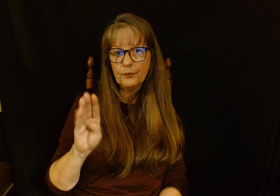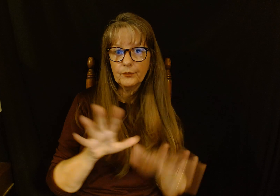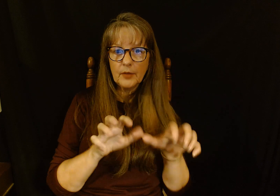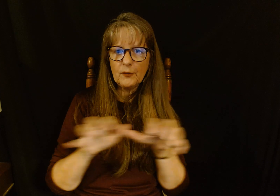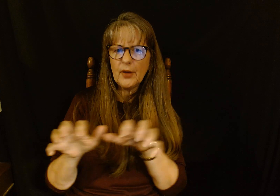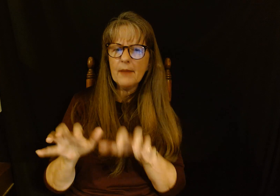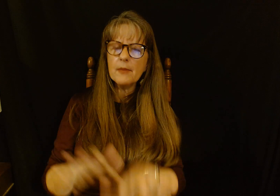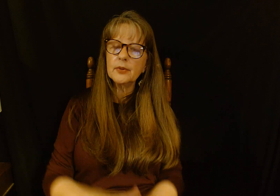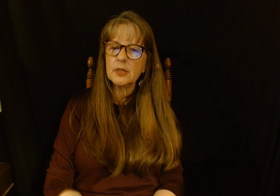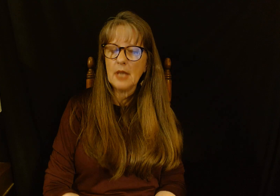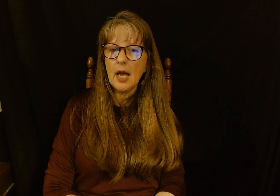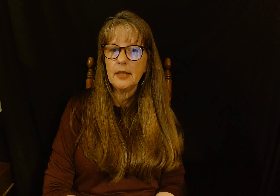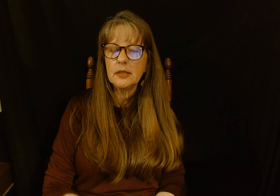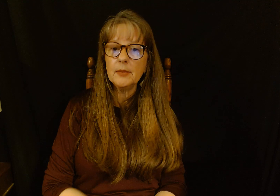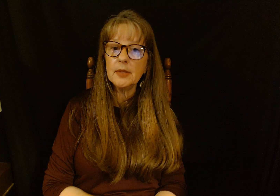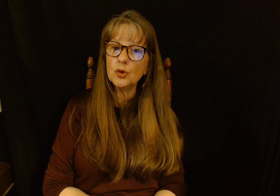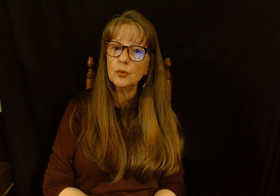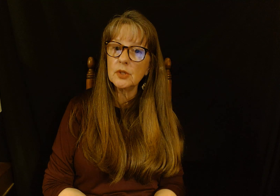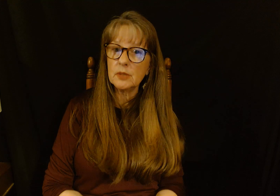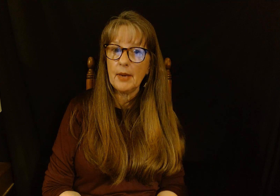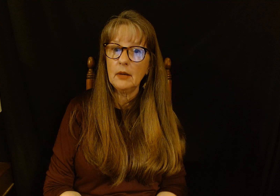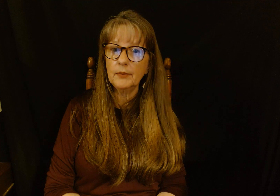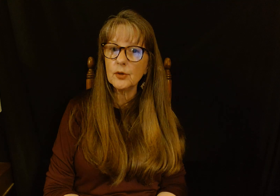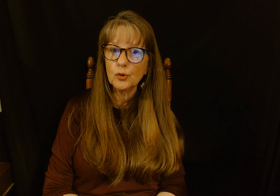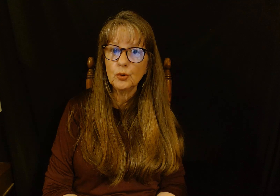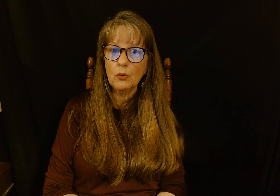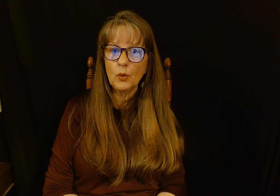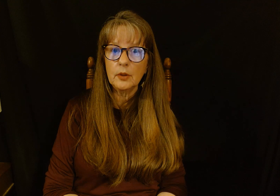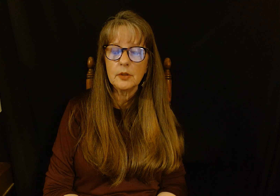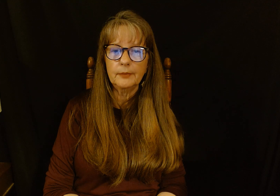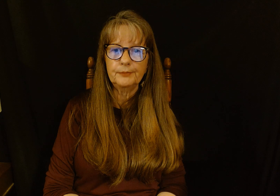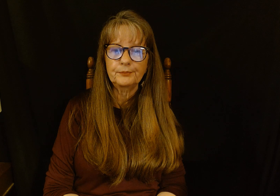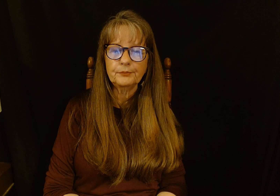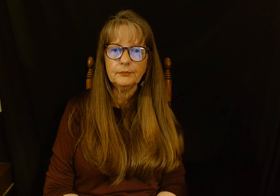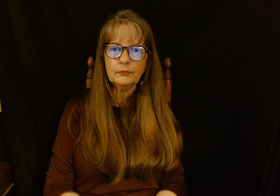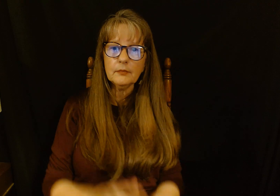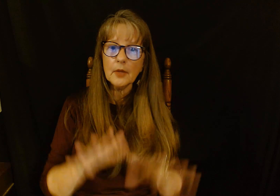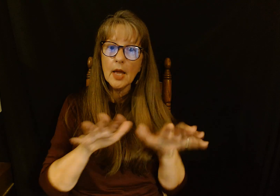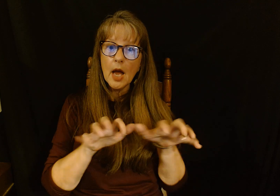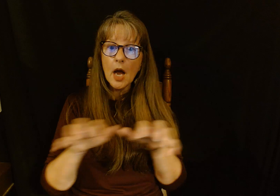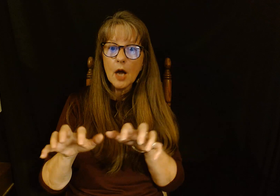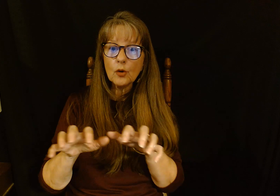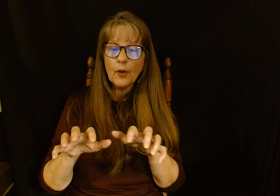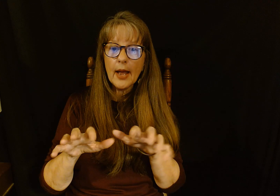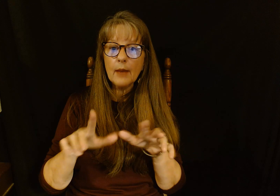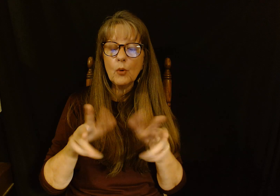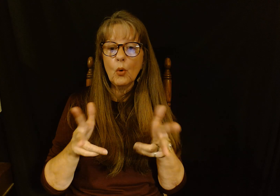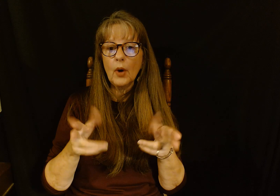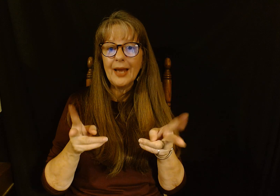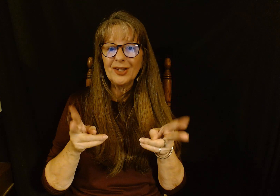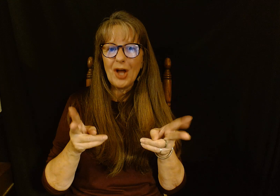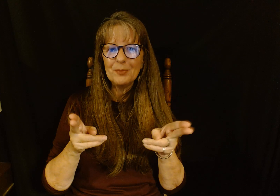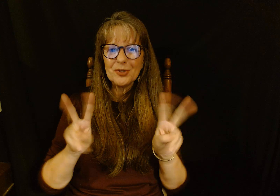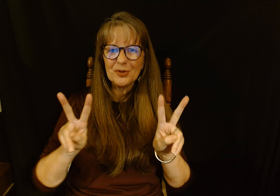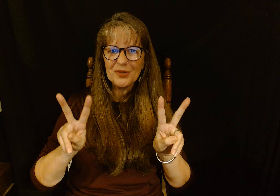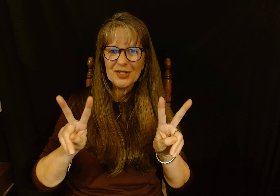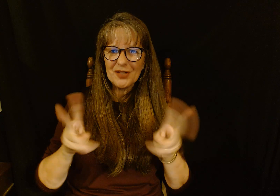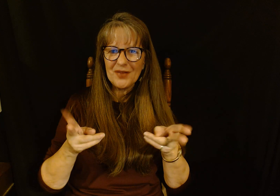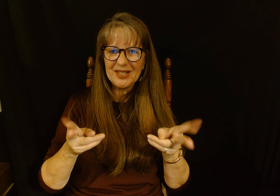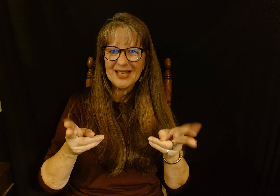if you can't remember the sign, some of these you can spell because they're short words. A crab or a lobster. This is a fun sign,